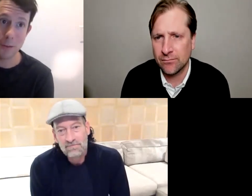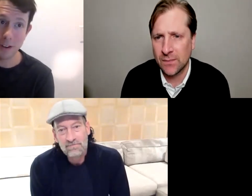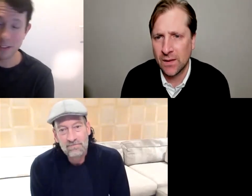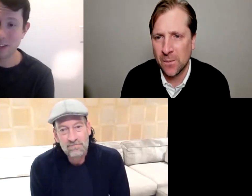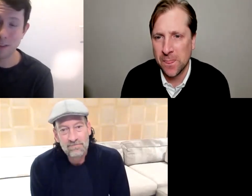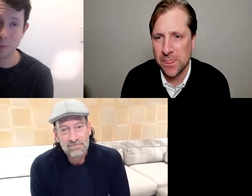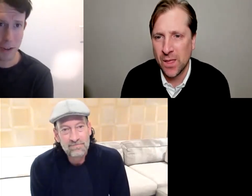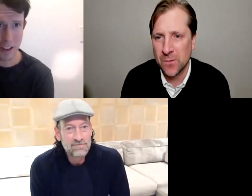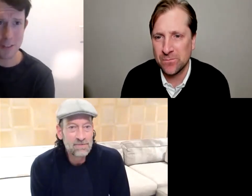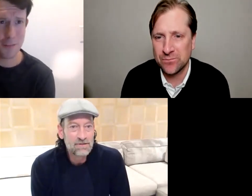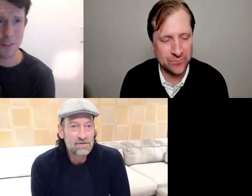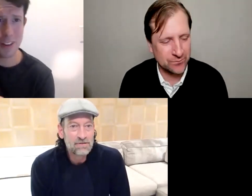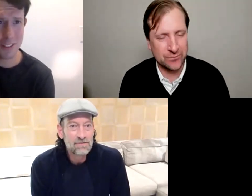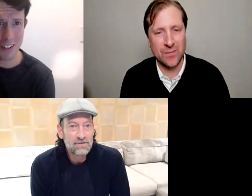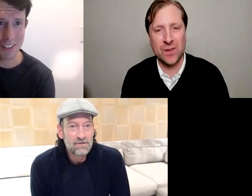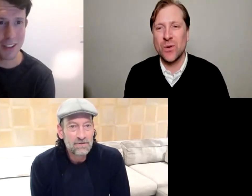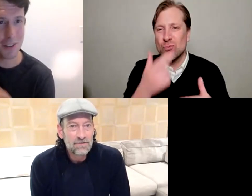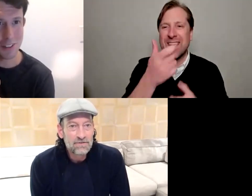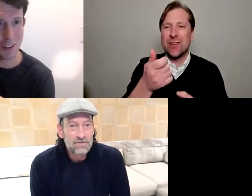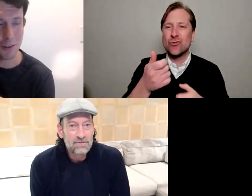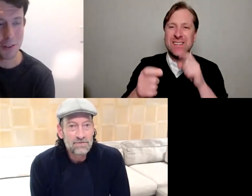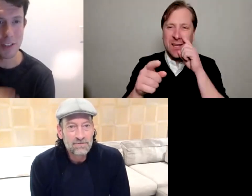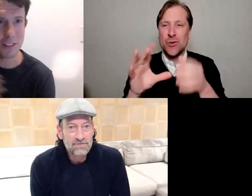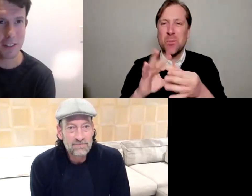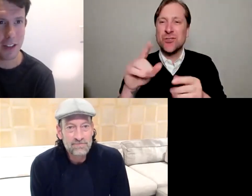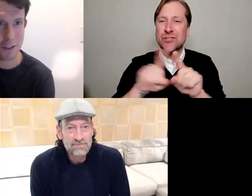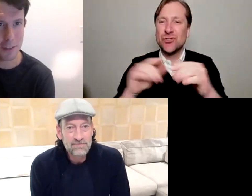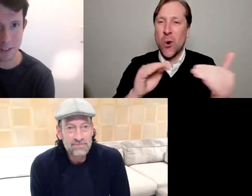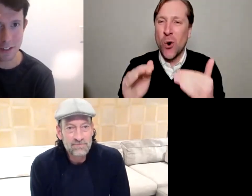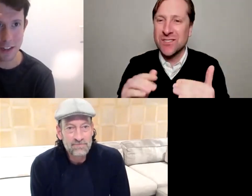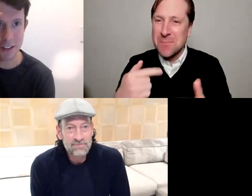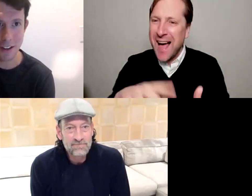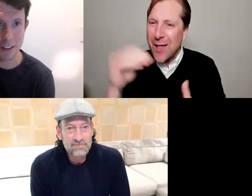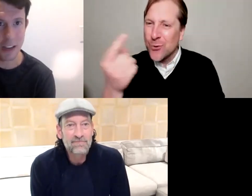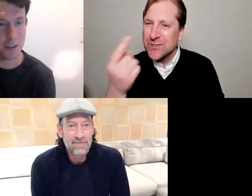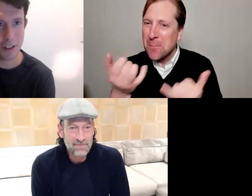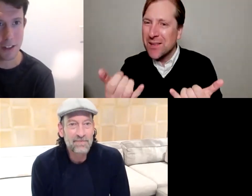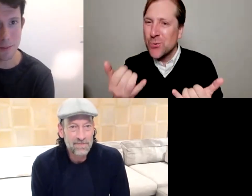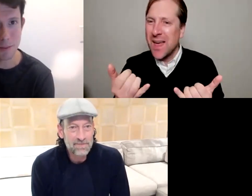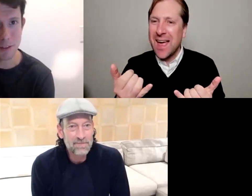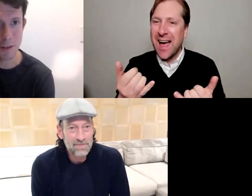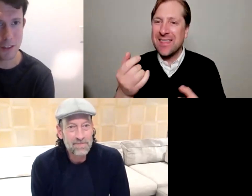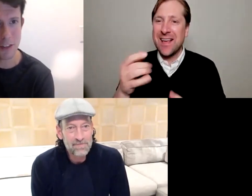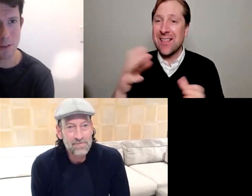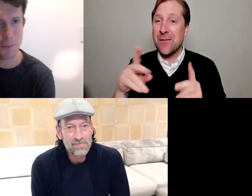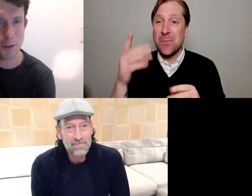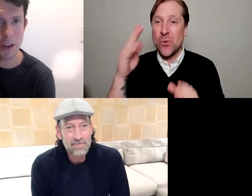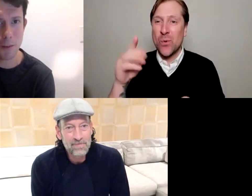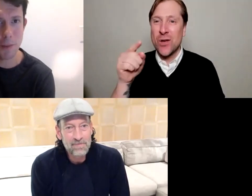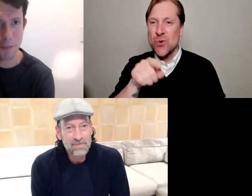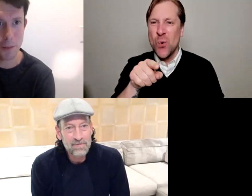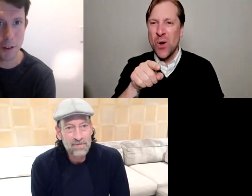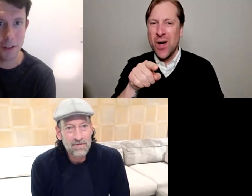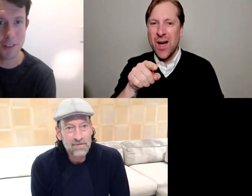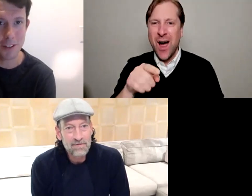I do want to get to that point, but it's very interesting that you mentioned Star Wars, because I learned something today that I don't think a lot of people know, is that you're now